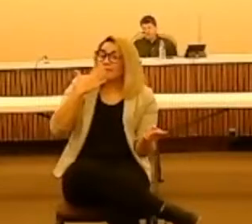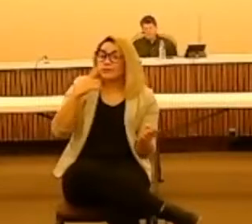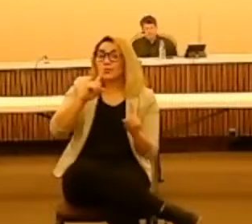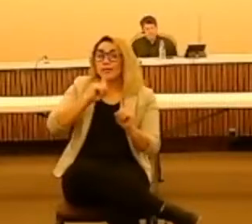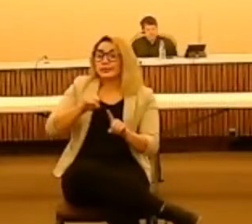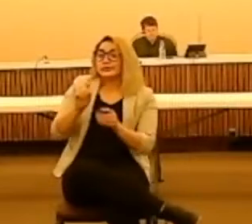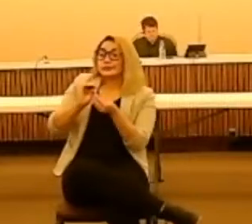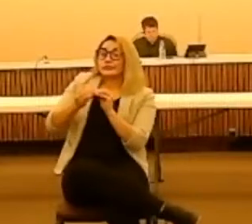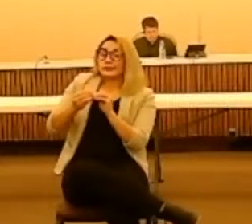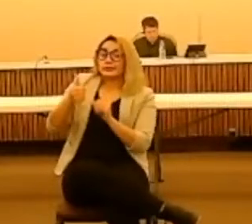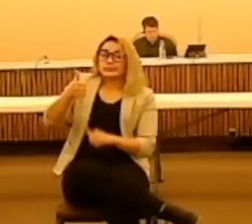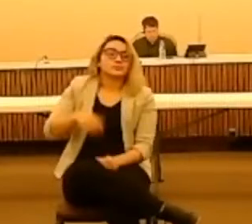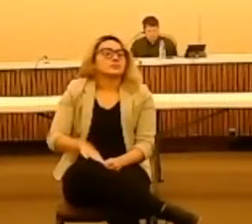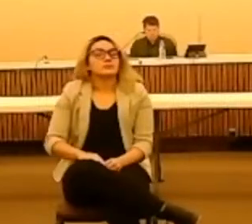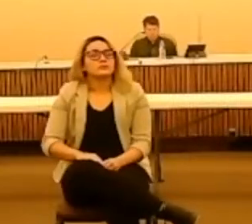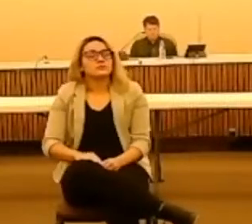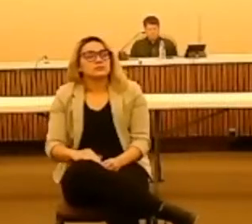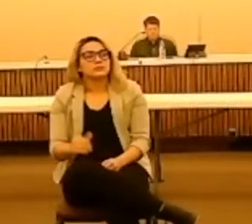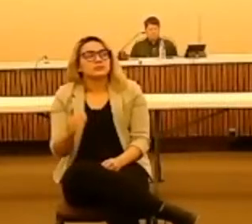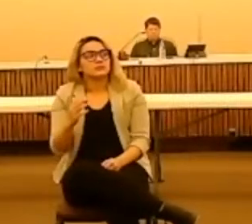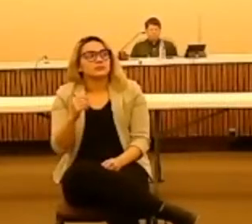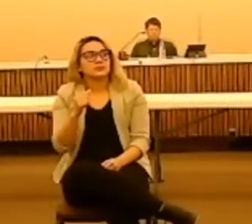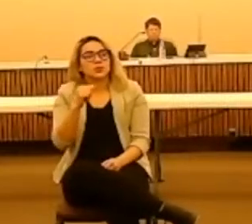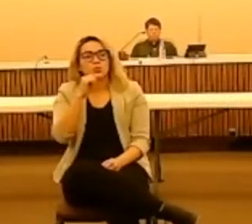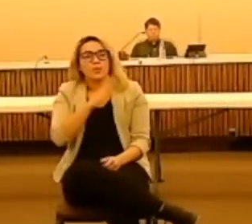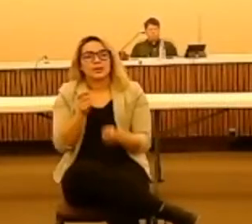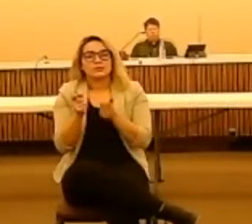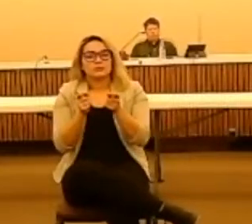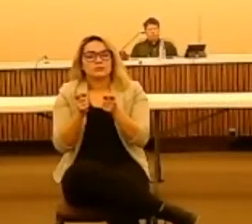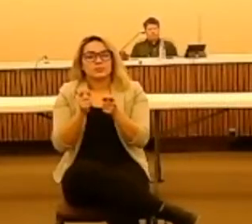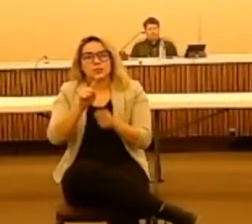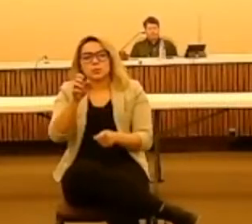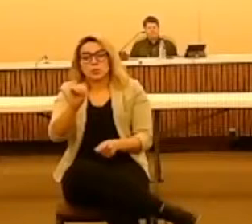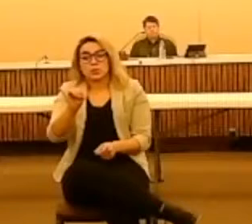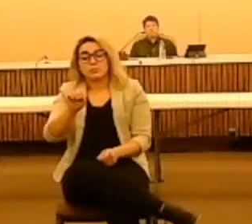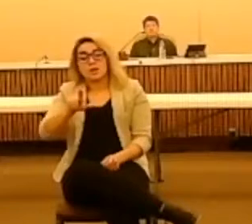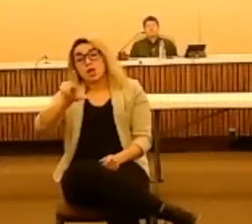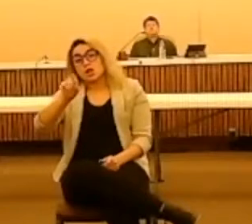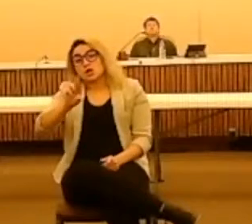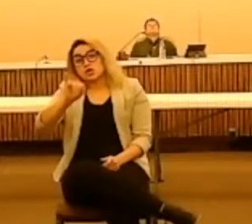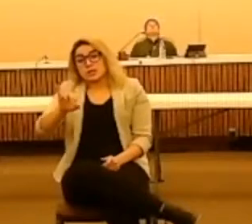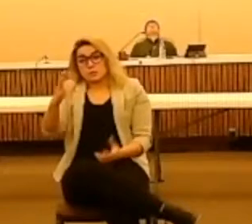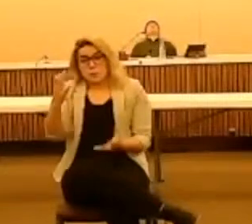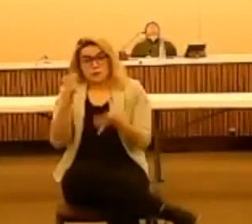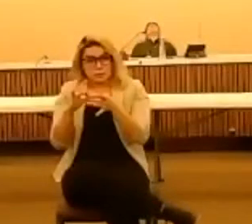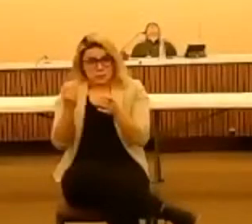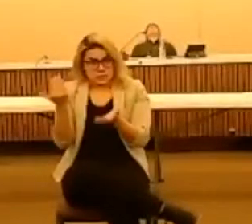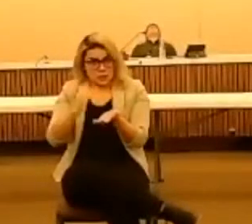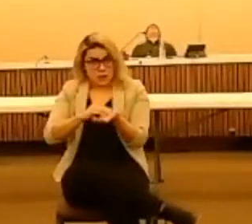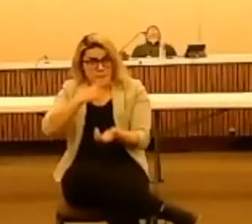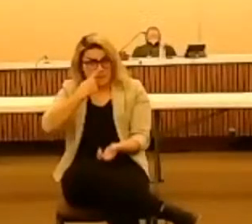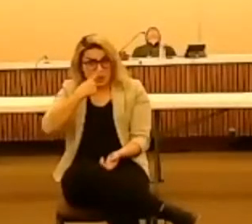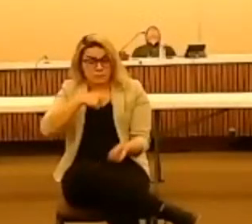Lori Everdyke does have her hand raised again if you'd like to chat with her.